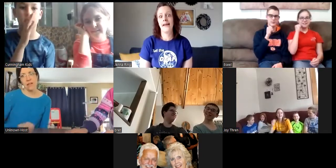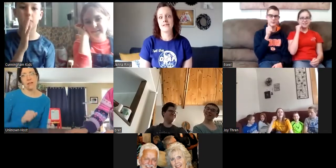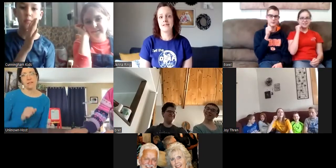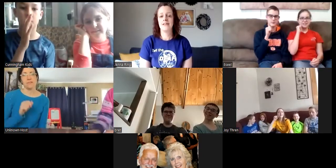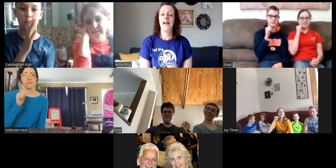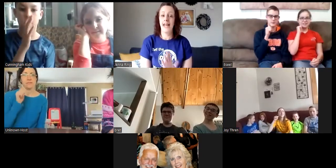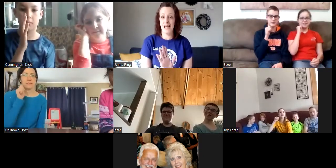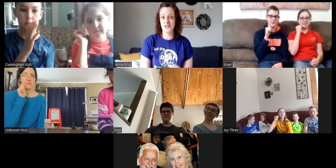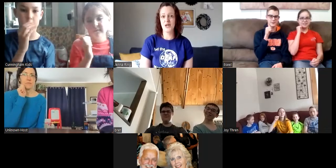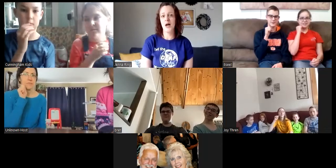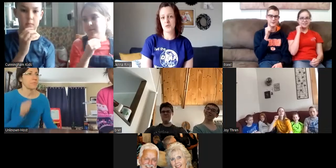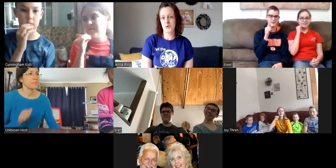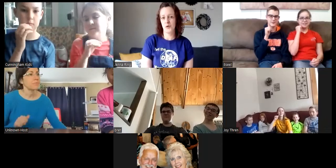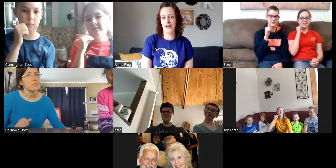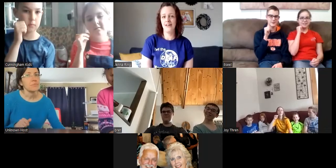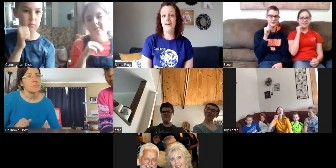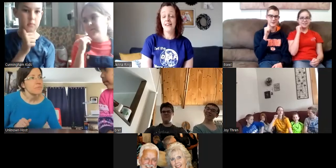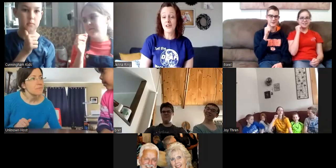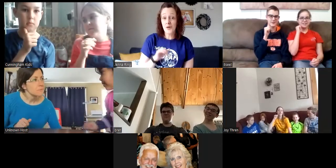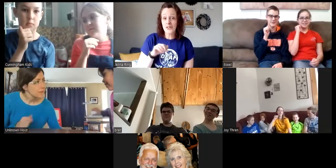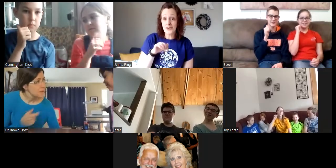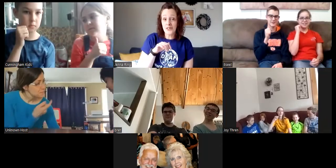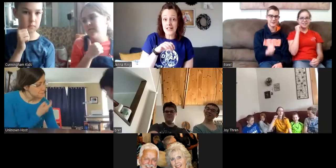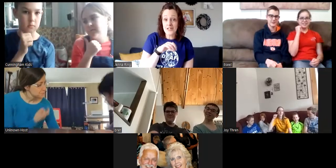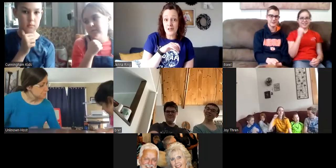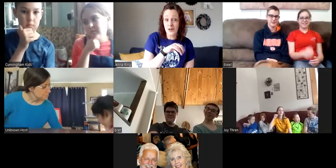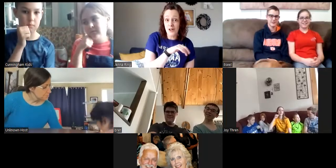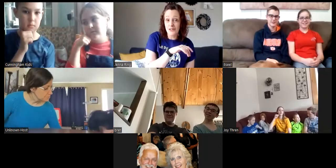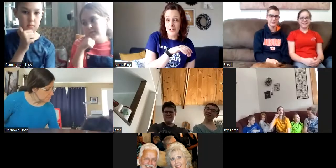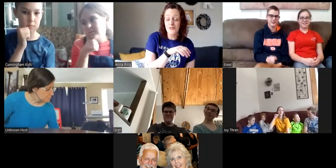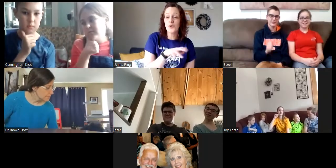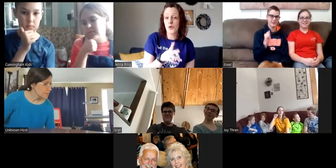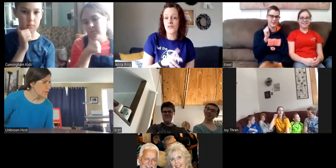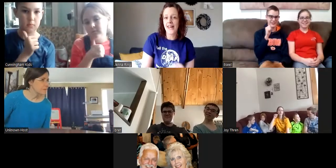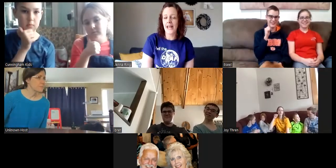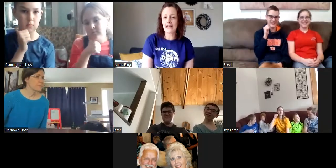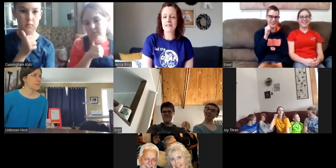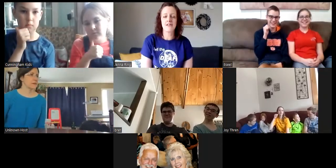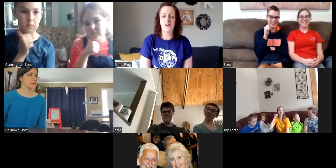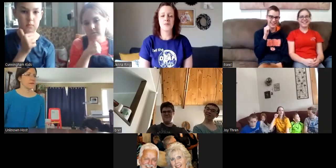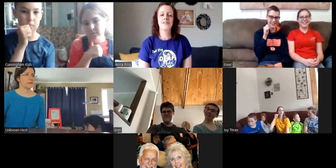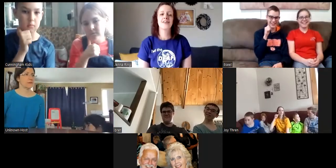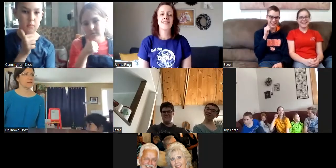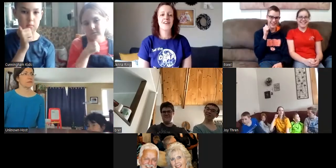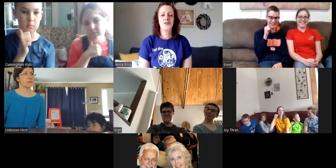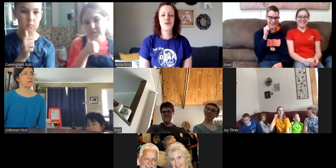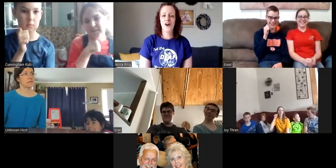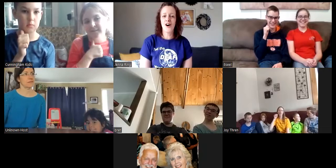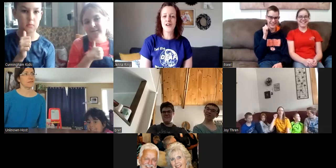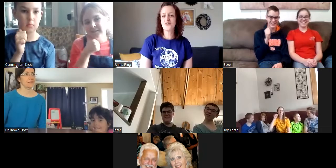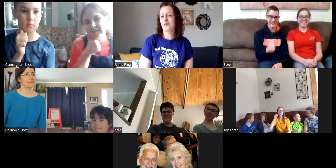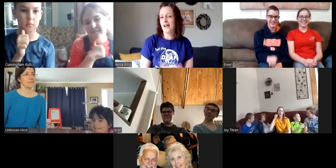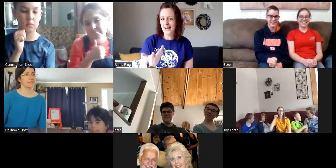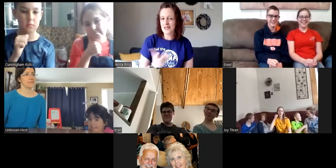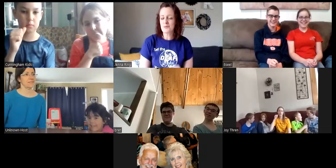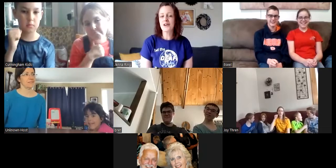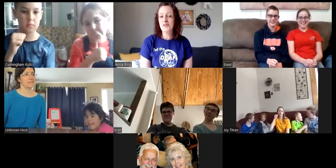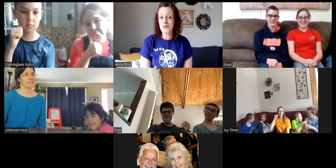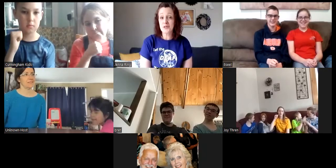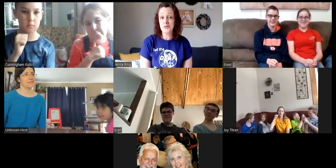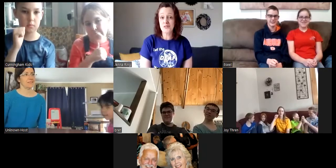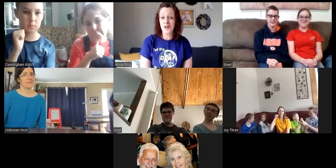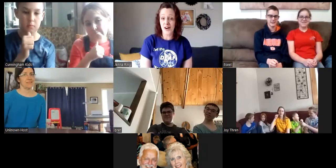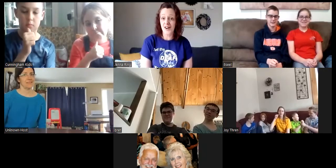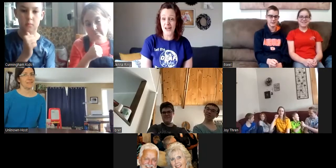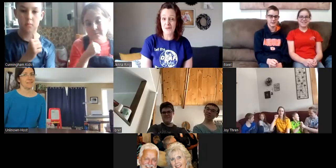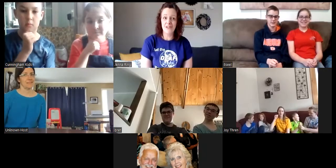or ants, I'm sorry. You know, the little things that crawl around the floor, the ants, no. Your aunts, your aunts, whatever